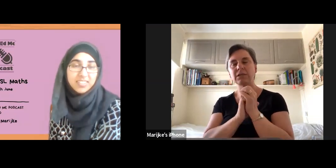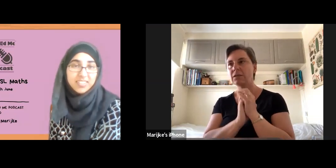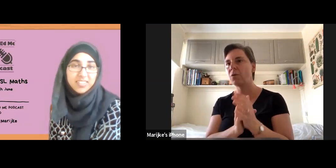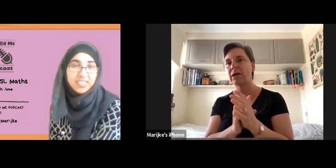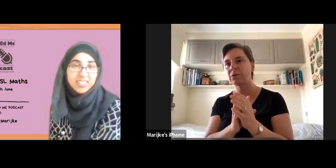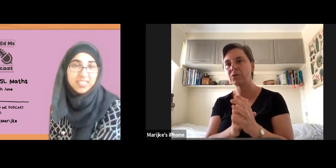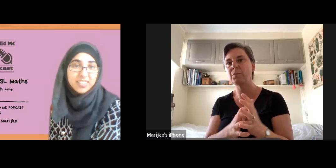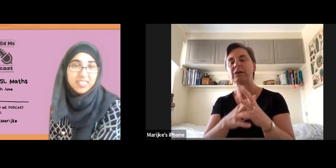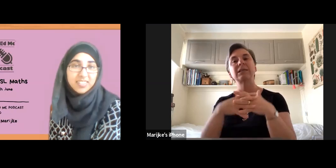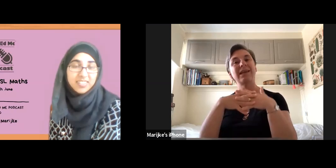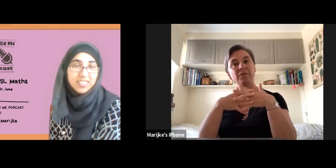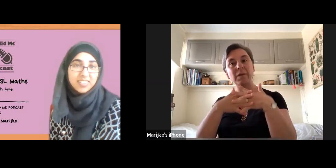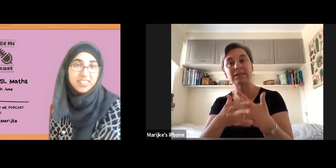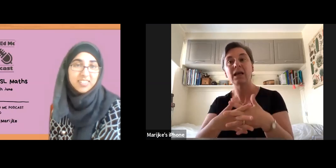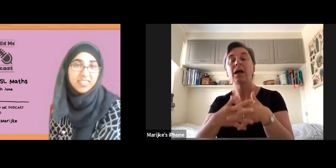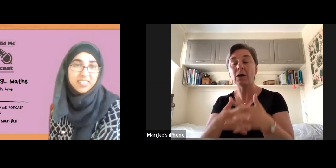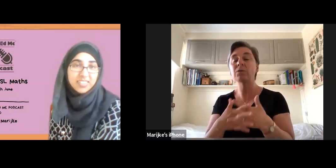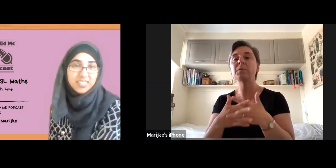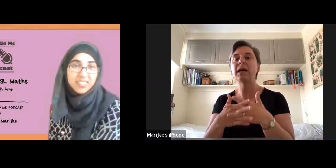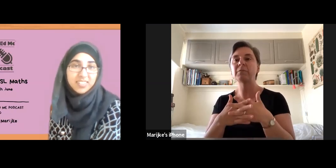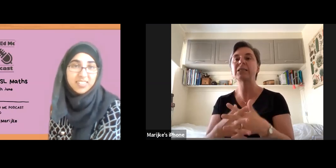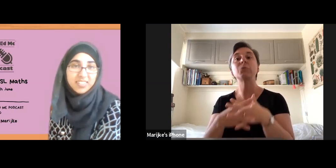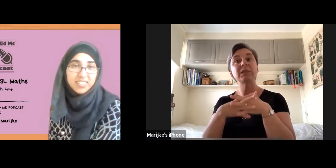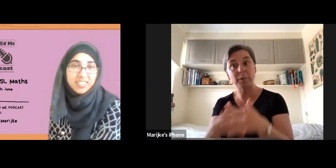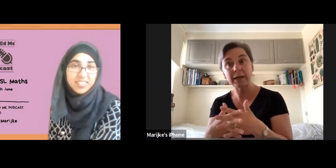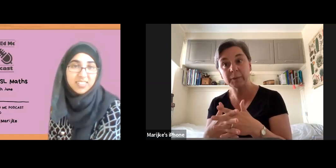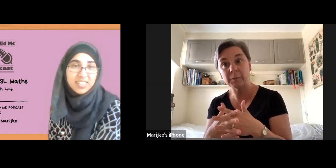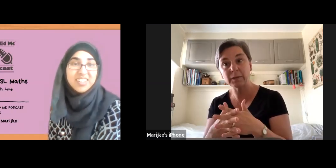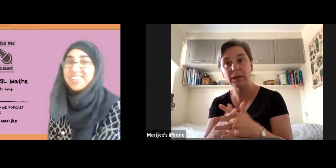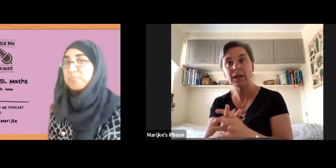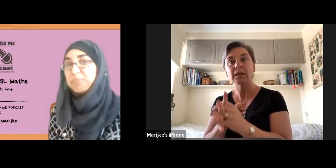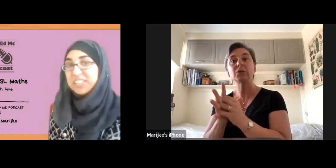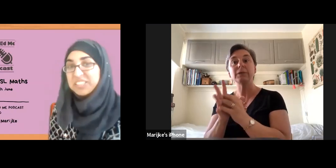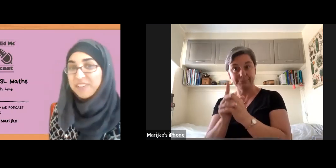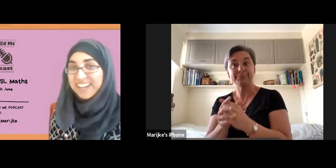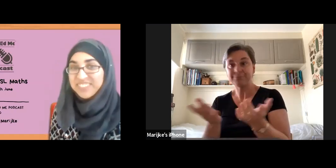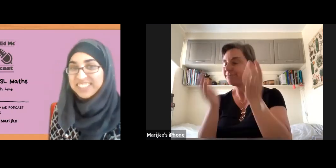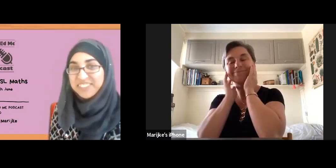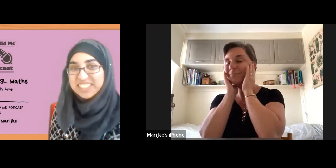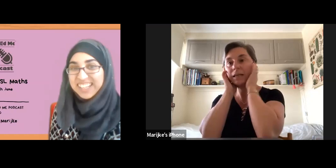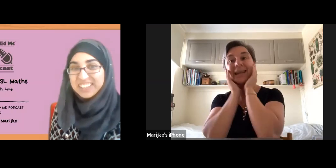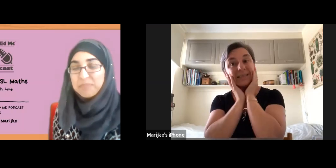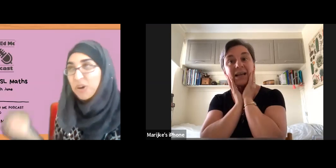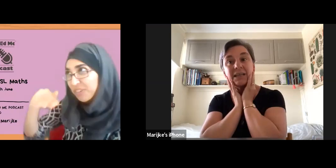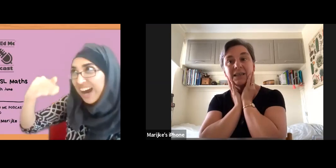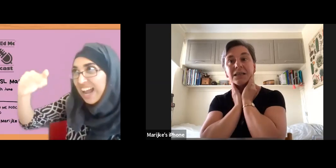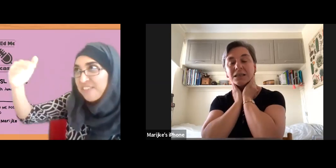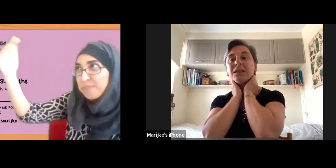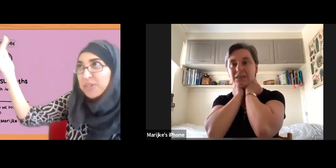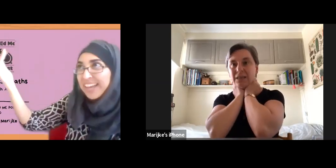not what I want to do, because as head of maths, I wanted to be a head of maths to inspire people. But it's more admin though, isn't it? Exactly. The higher up you get in the